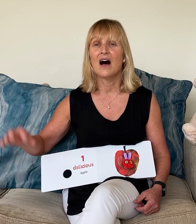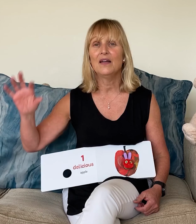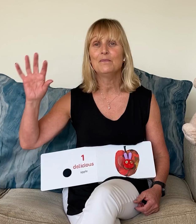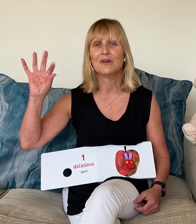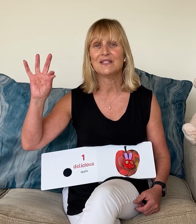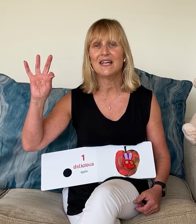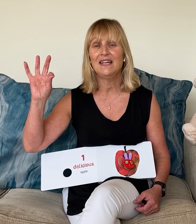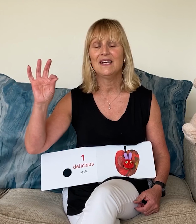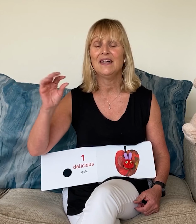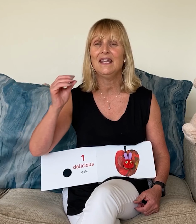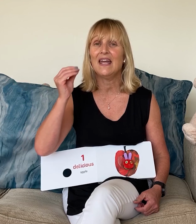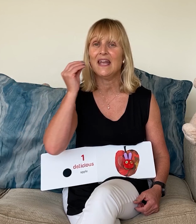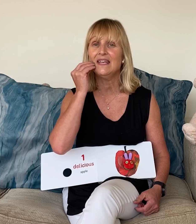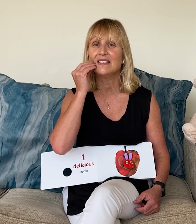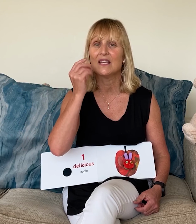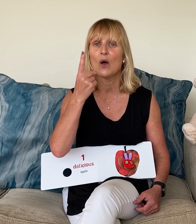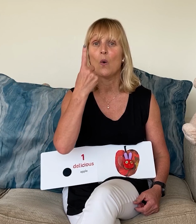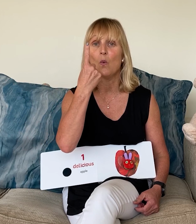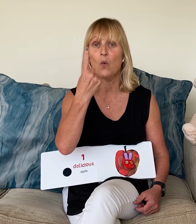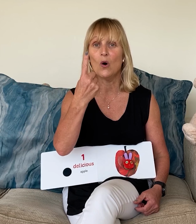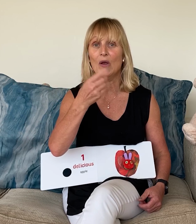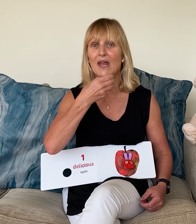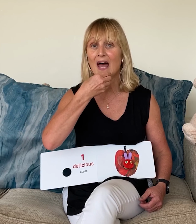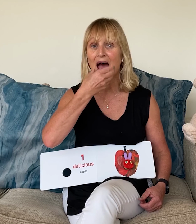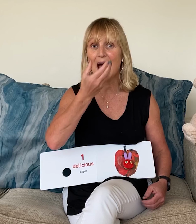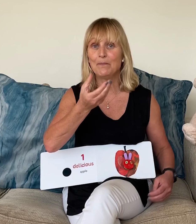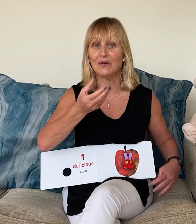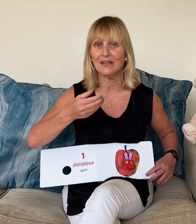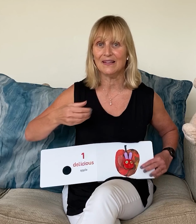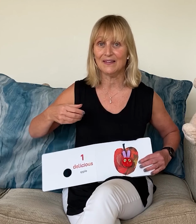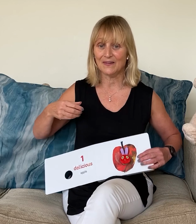On Monday, he ate one apple.